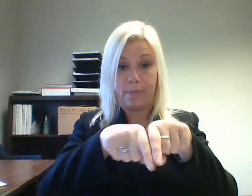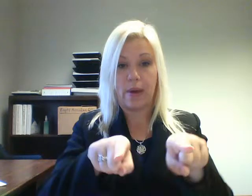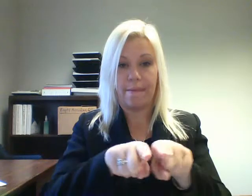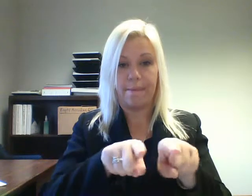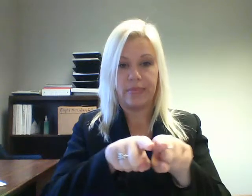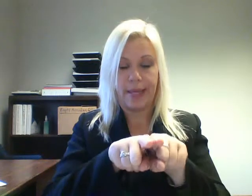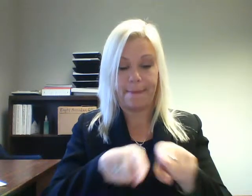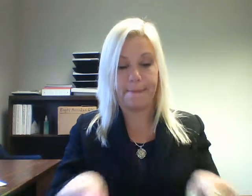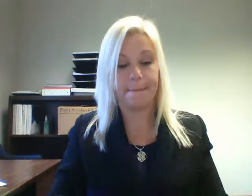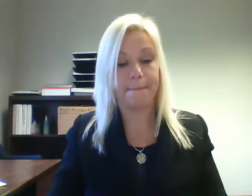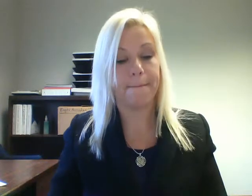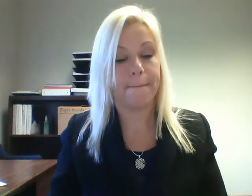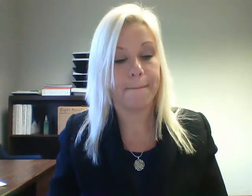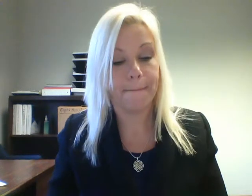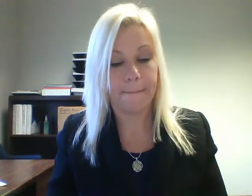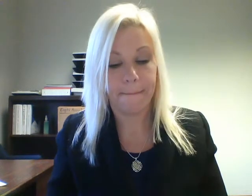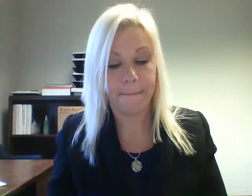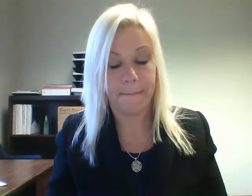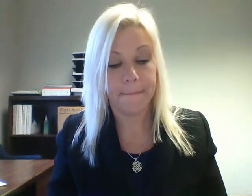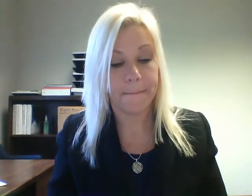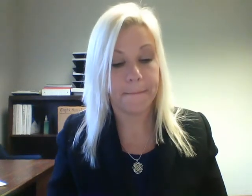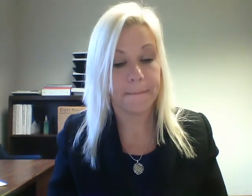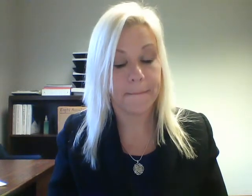Okay, same. I